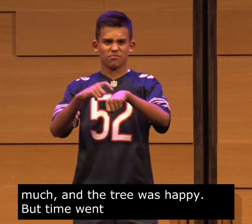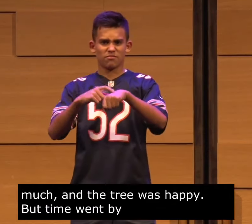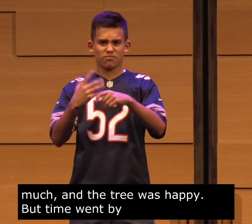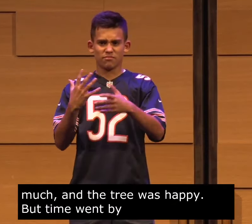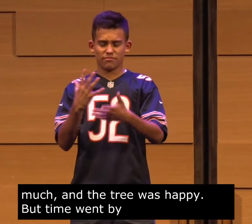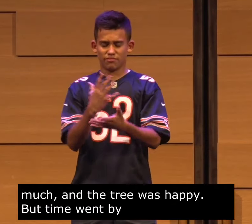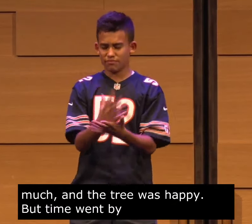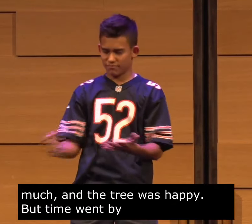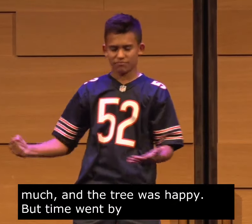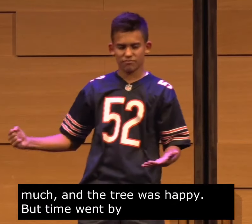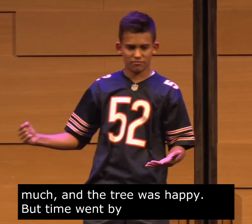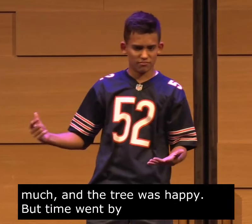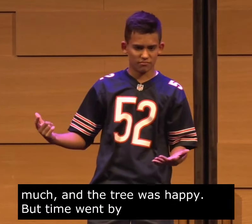But time went by,